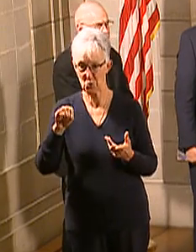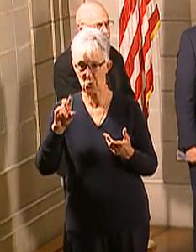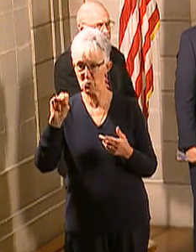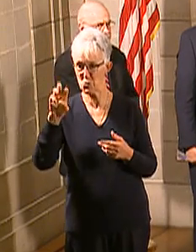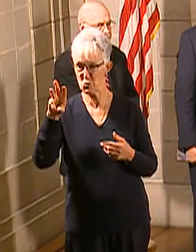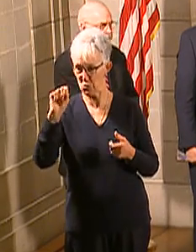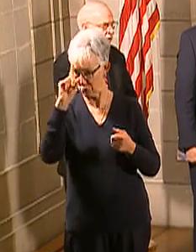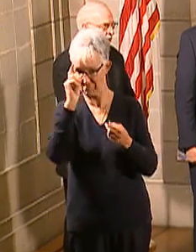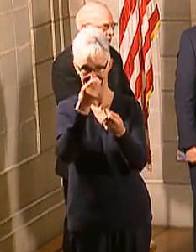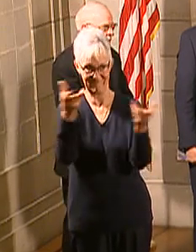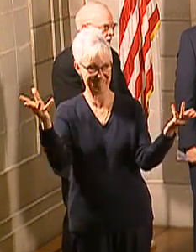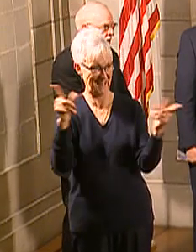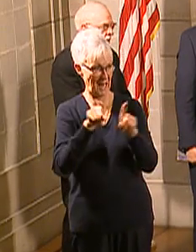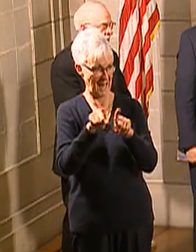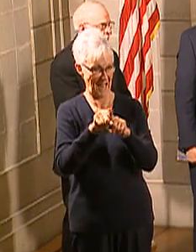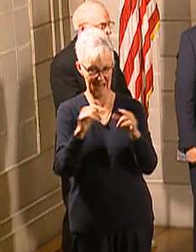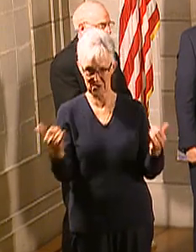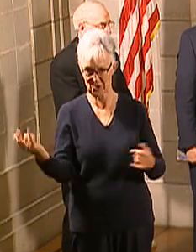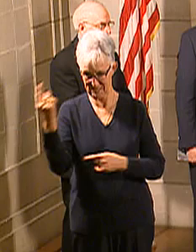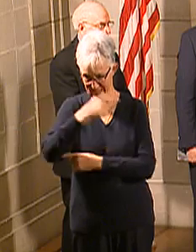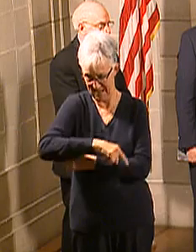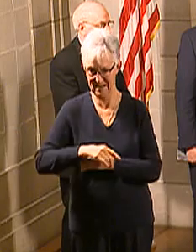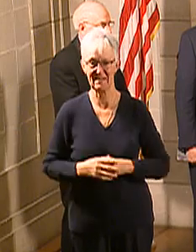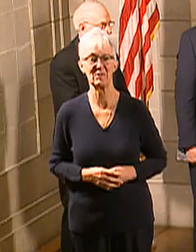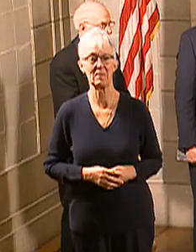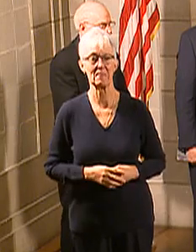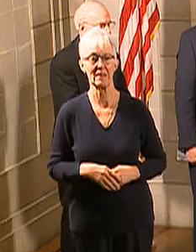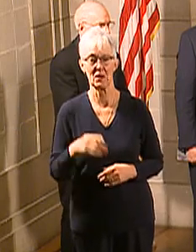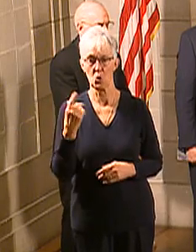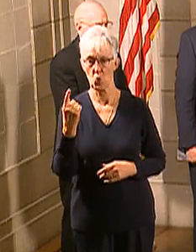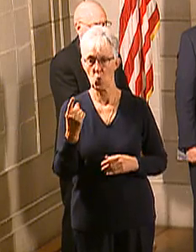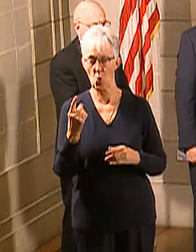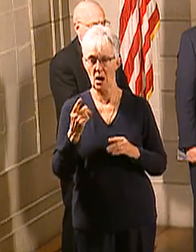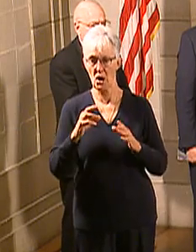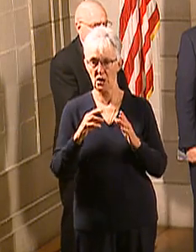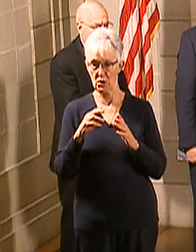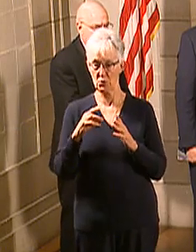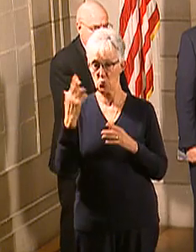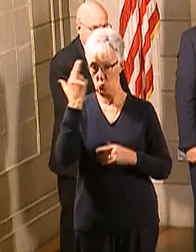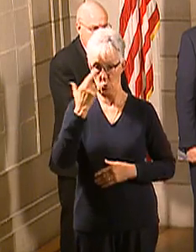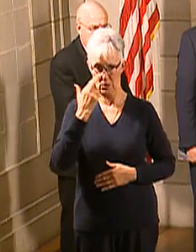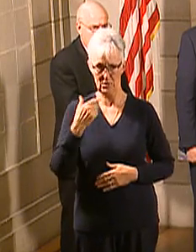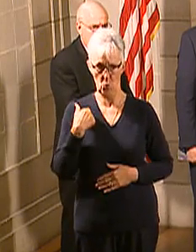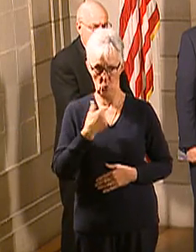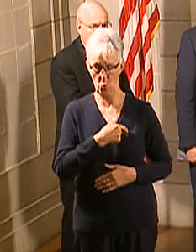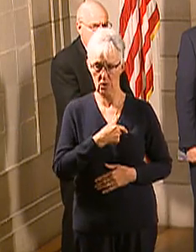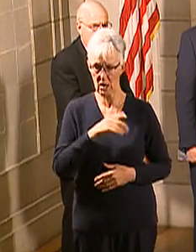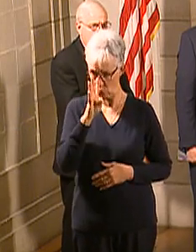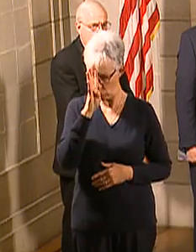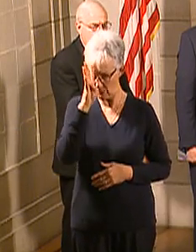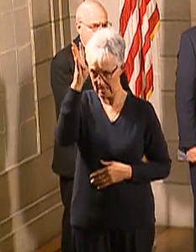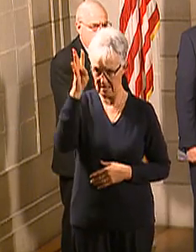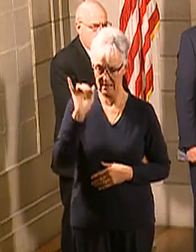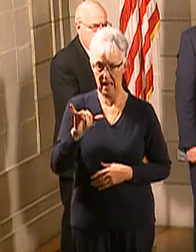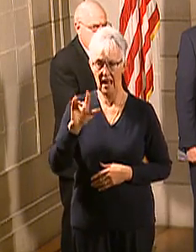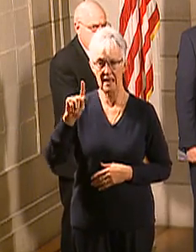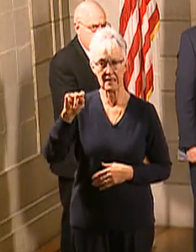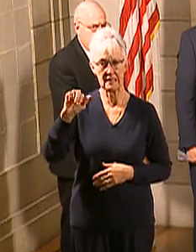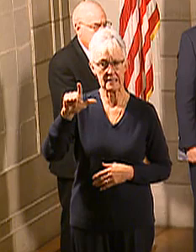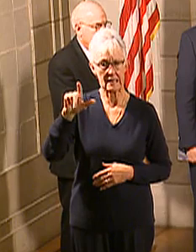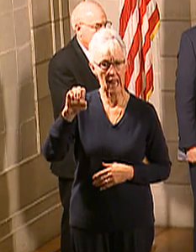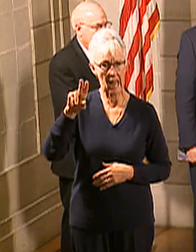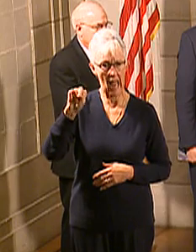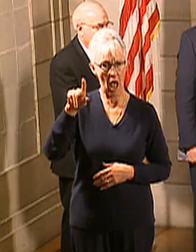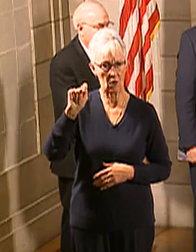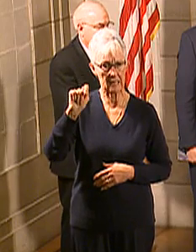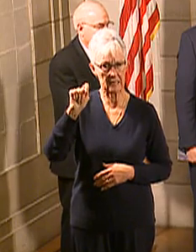we also are really, this is one of the reasons why we did the Developing Youth Talent Initiative, is to create that talent pipeline to start getting young people interested in